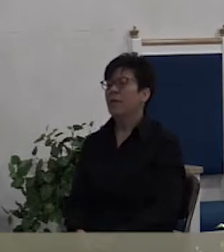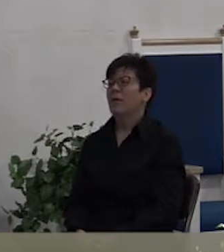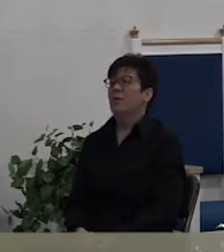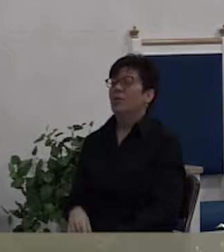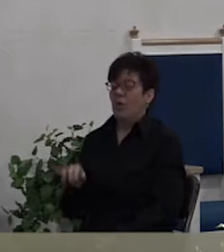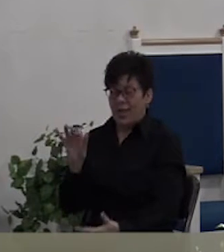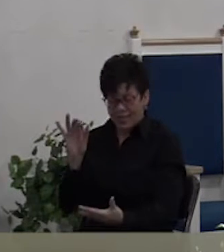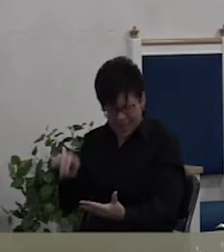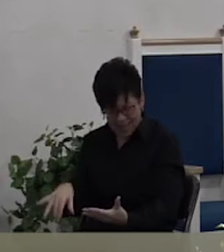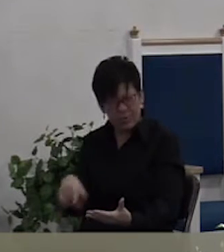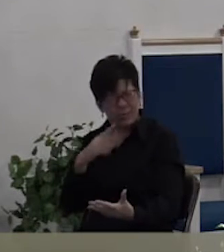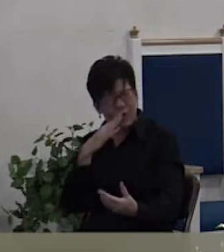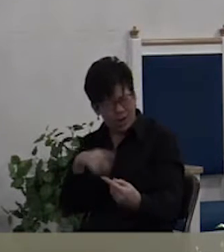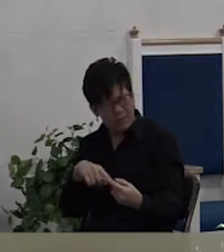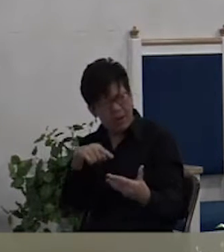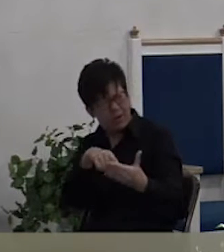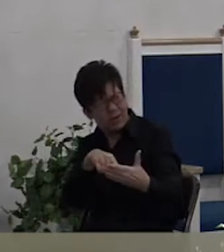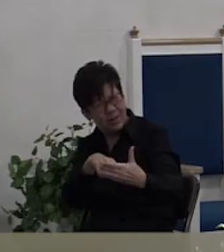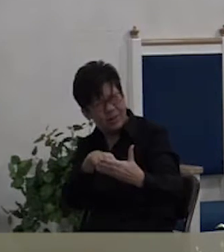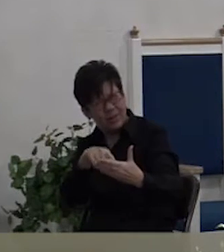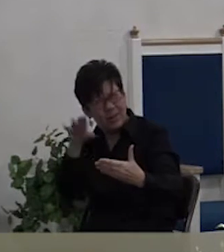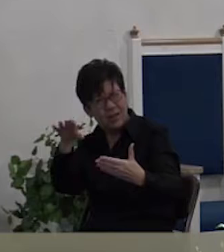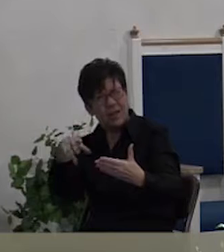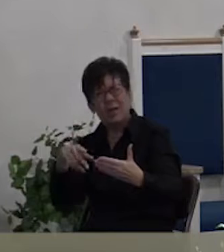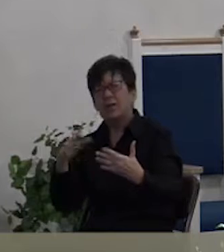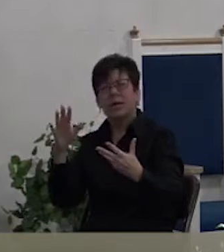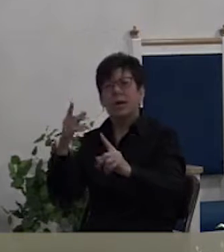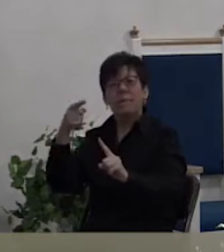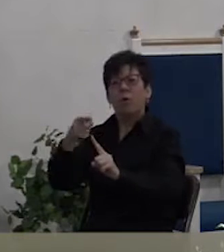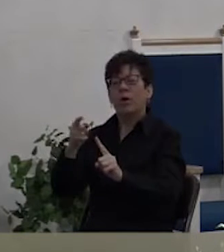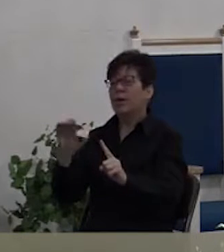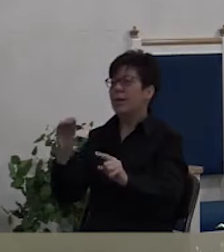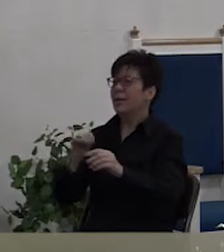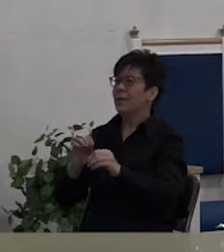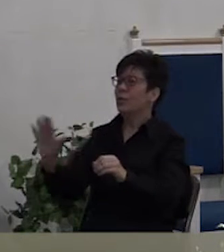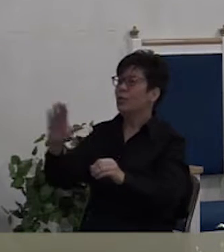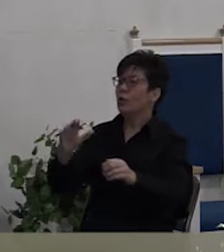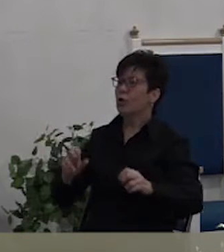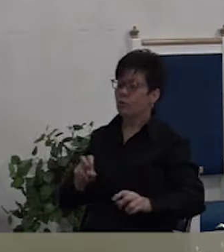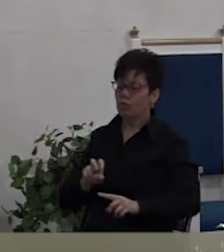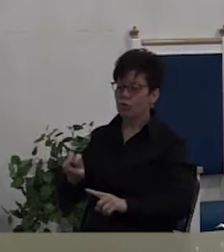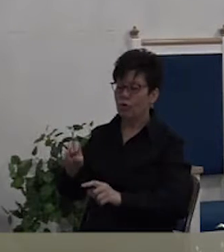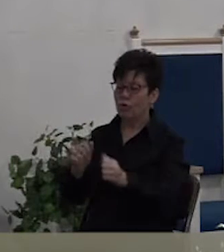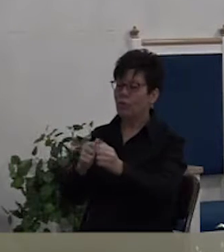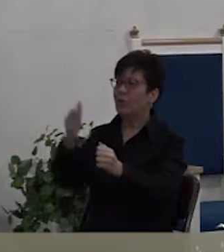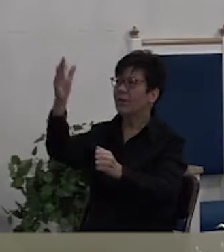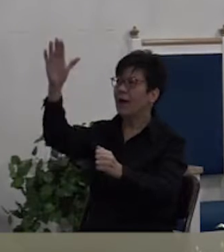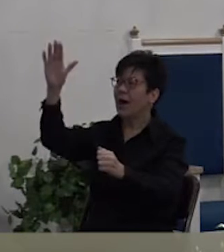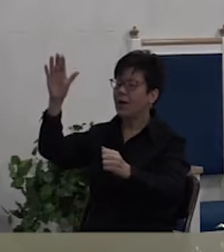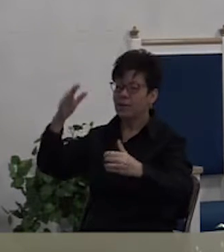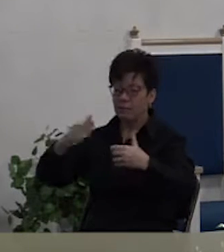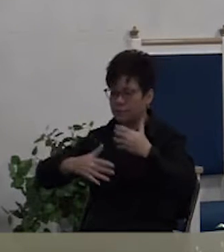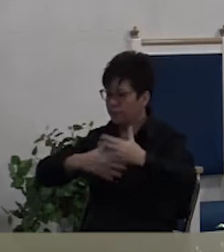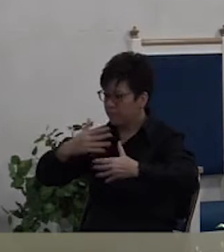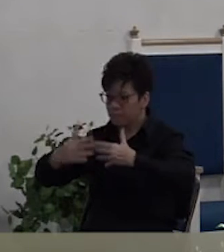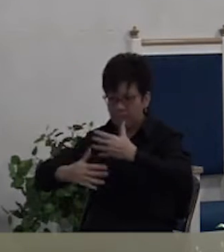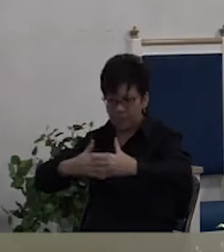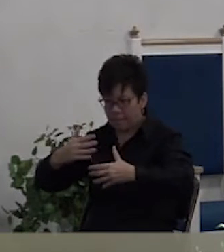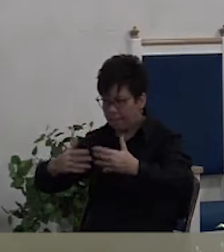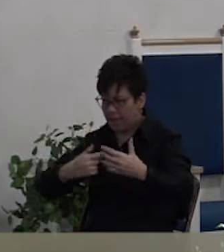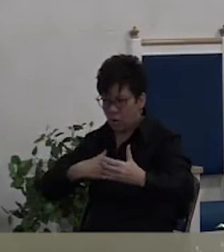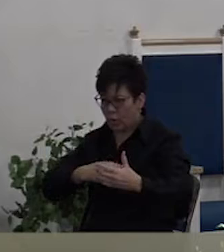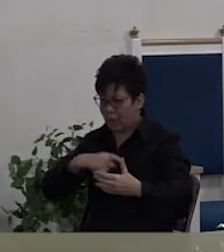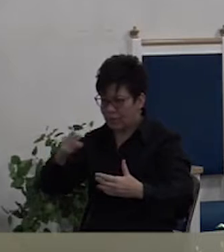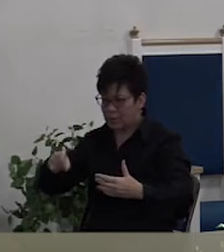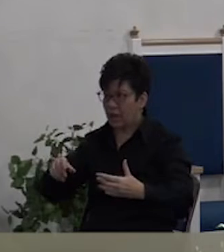This is what he's talking about. There's a point in our journey with God where we have